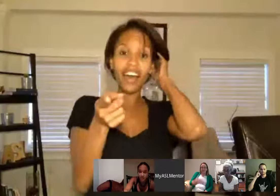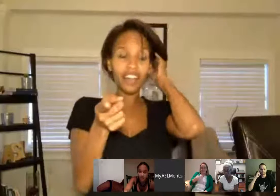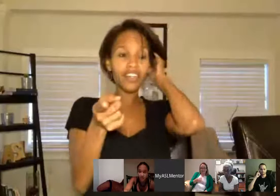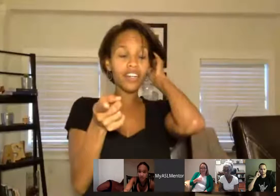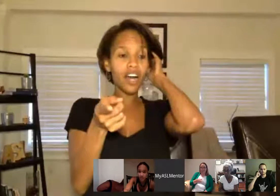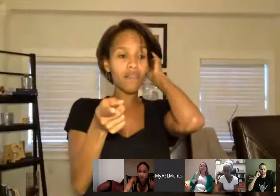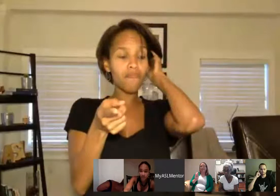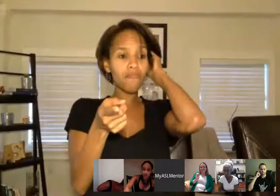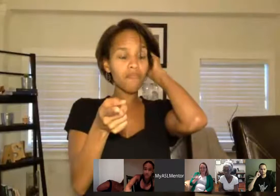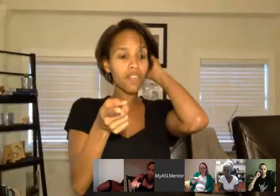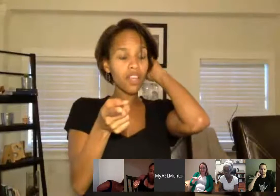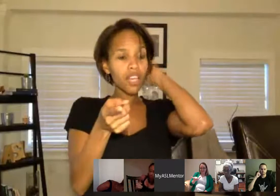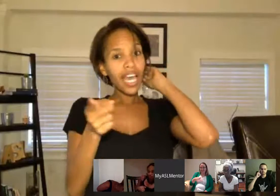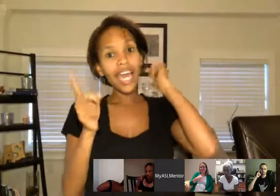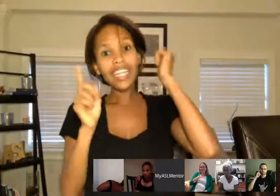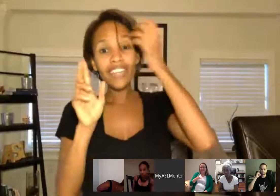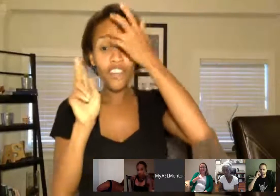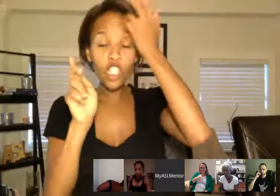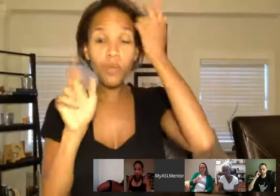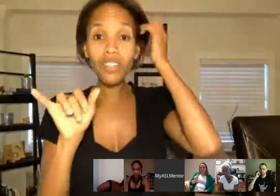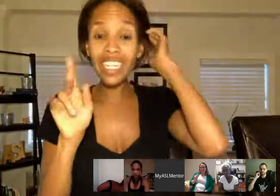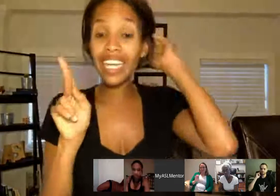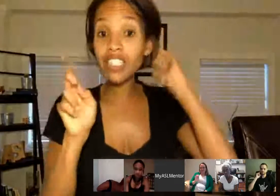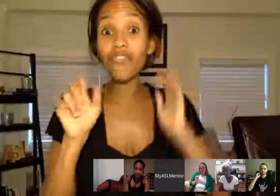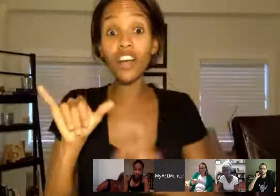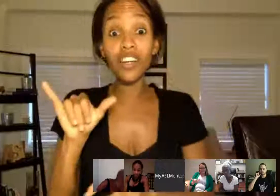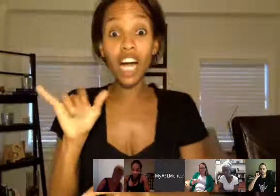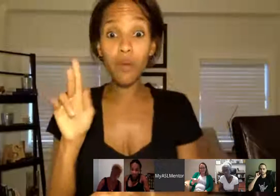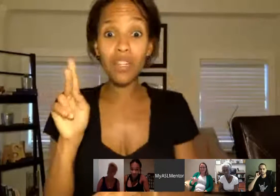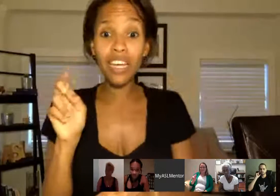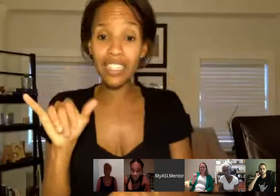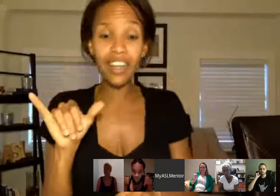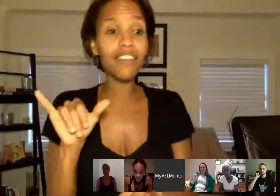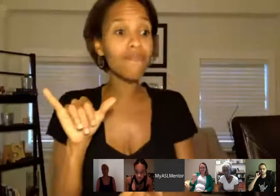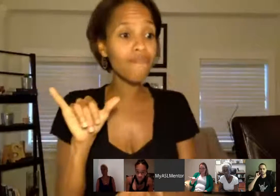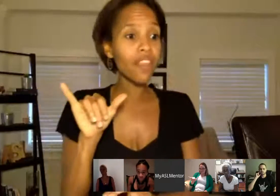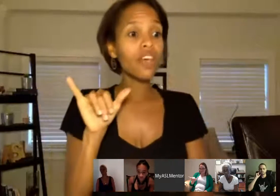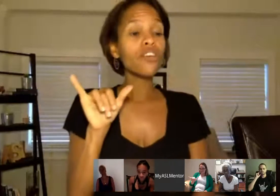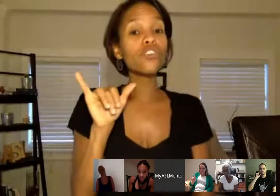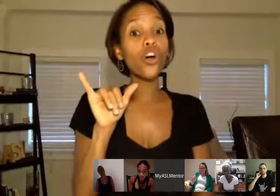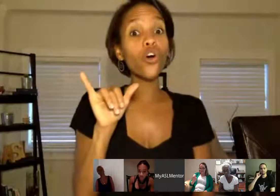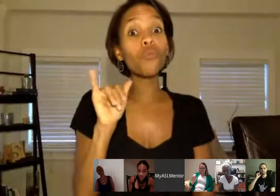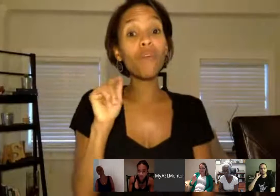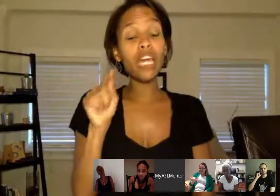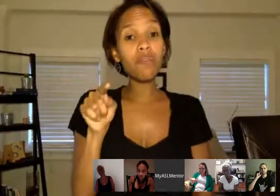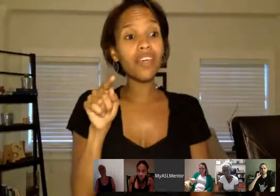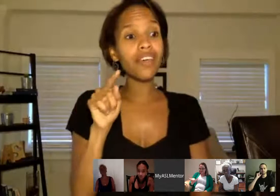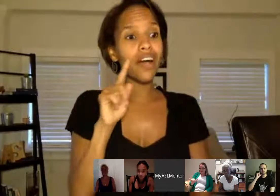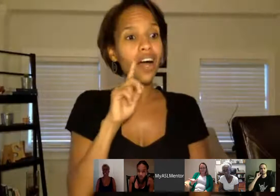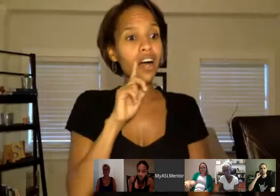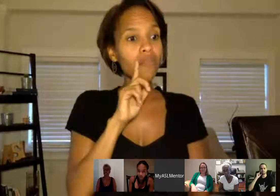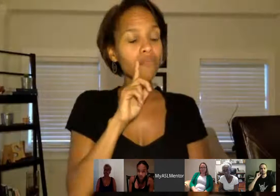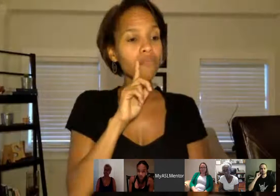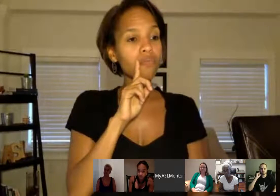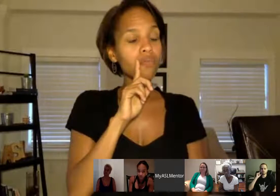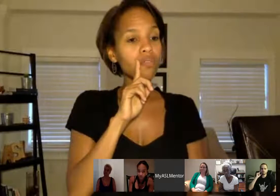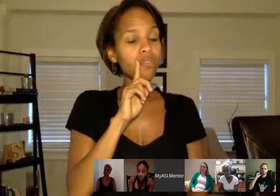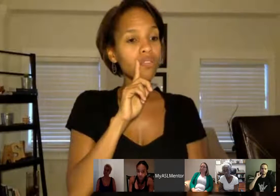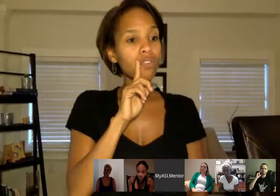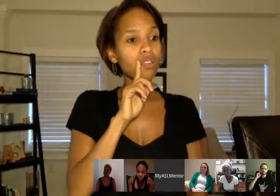like that. And fingerspelled key is very common in ASL. So maybe